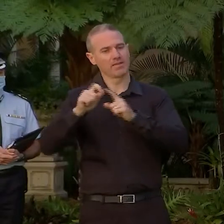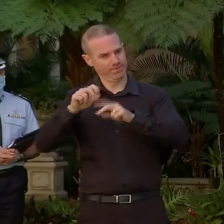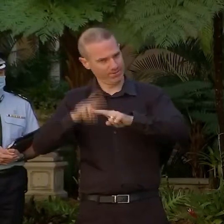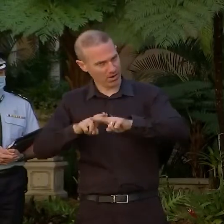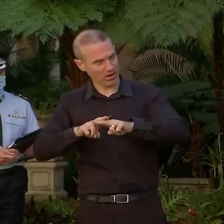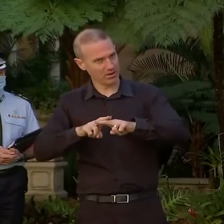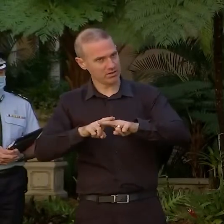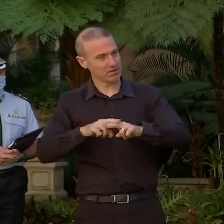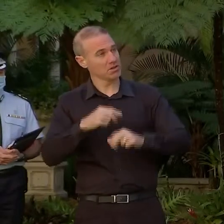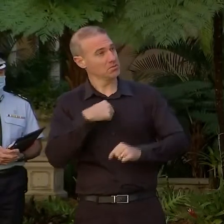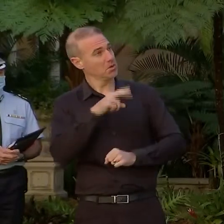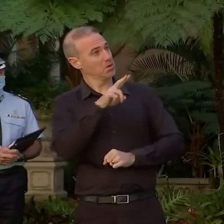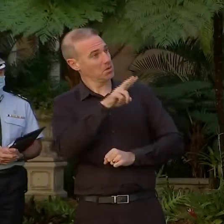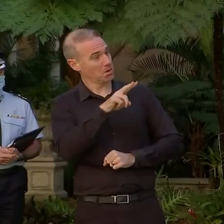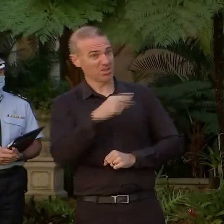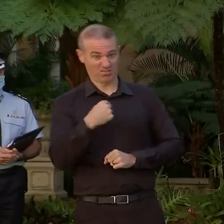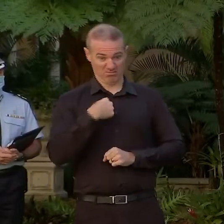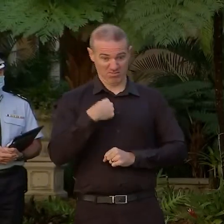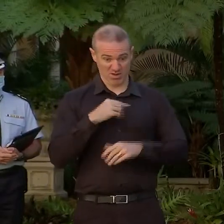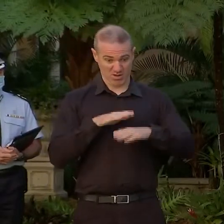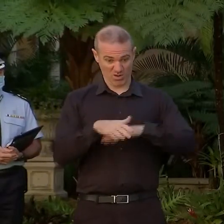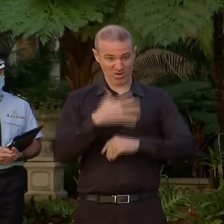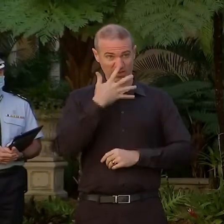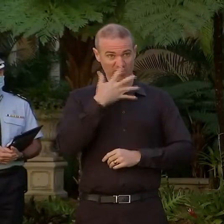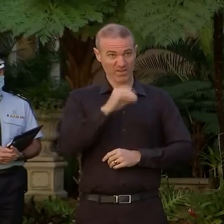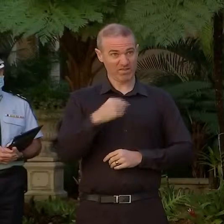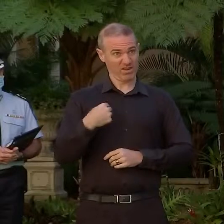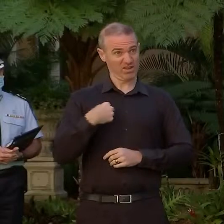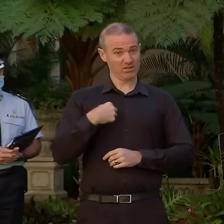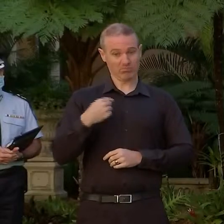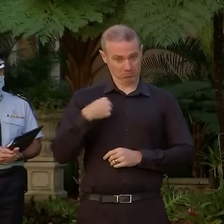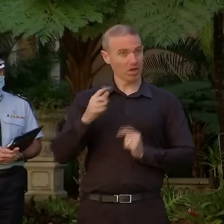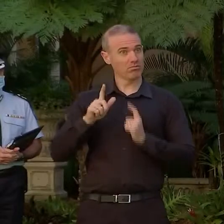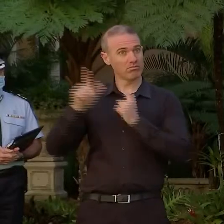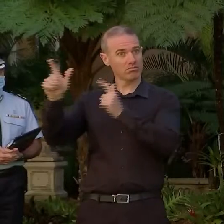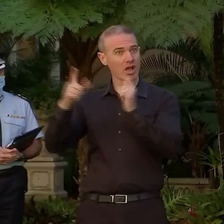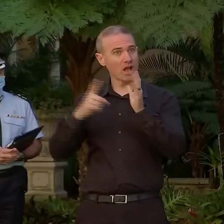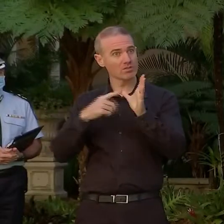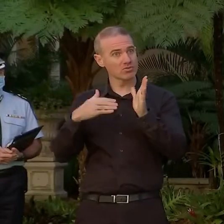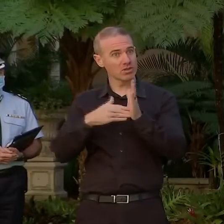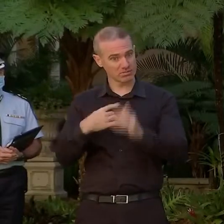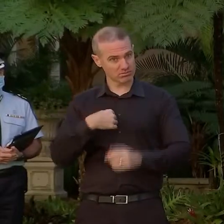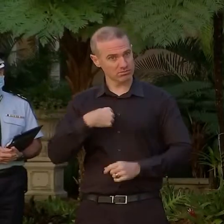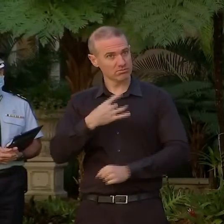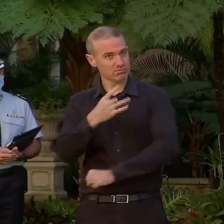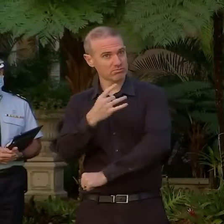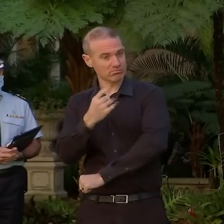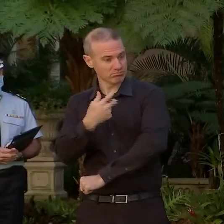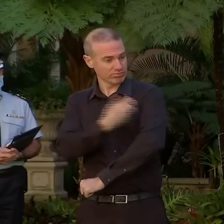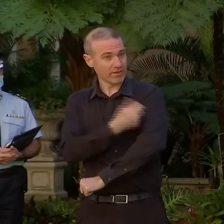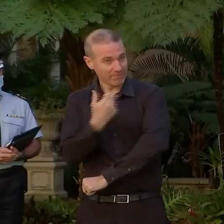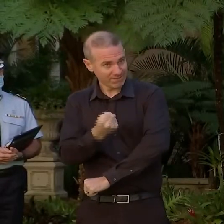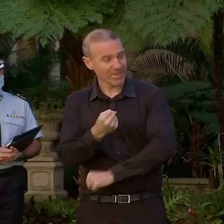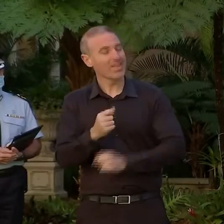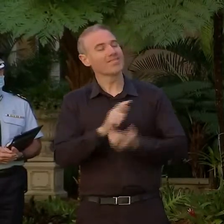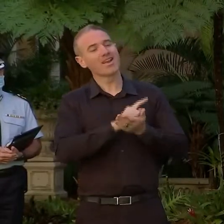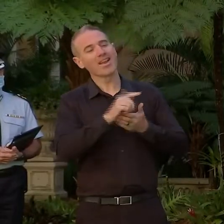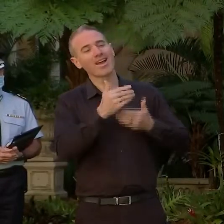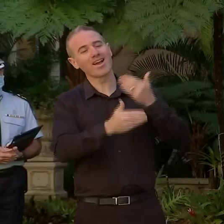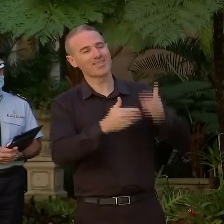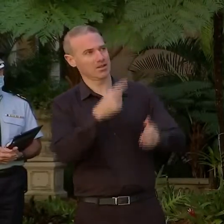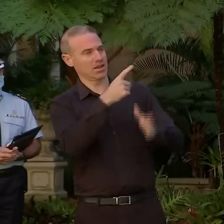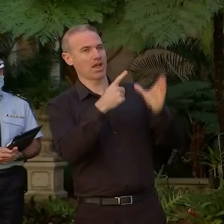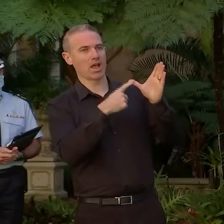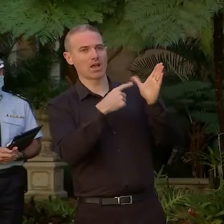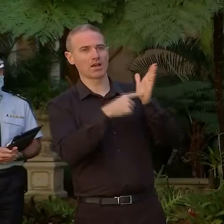So I went out, I'm over 50, I went out and got AstraZeneca. Then ATAGI changed their advice again because